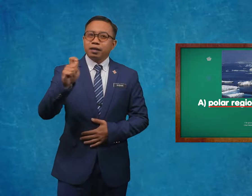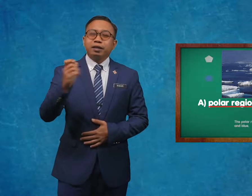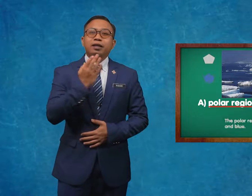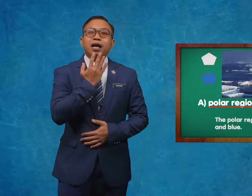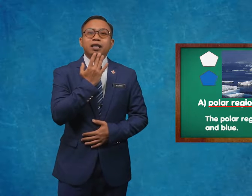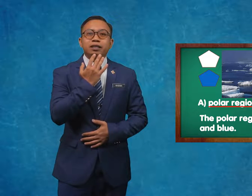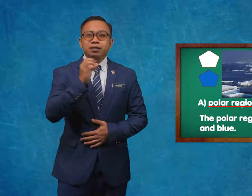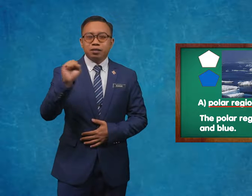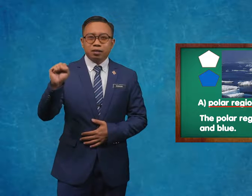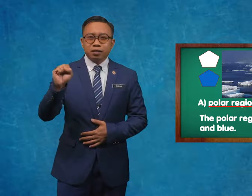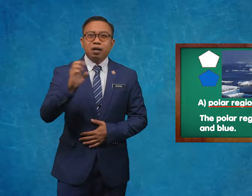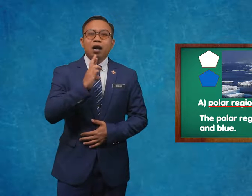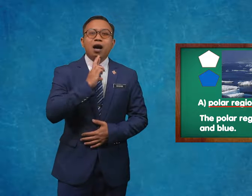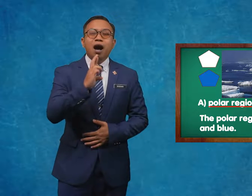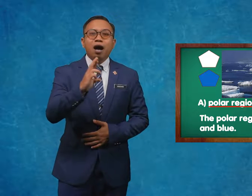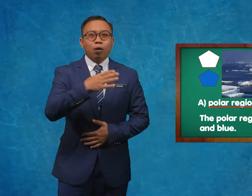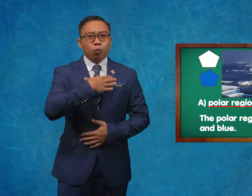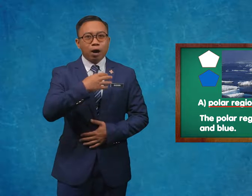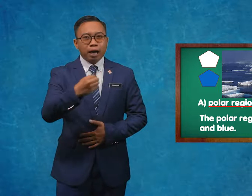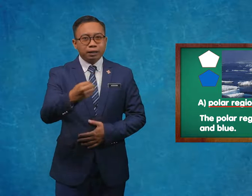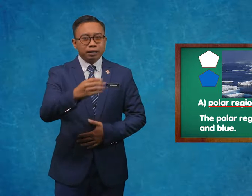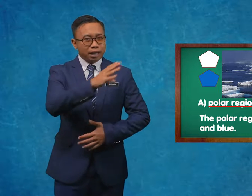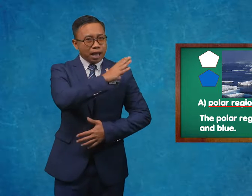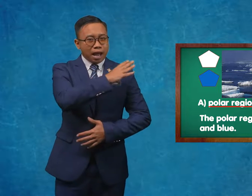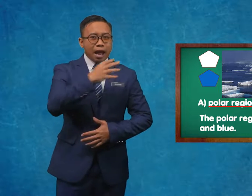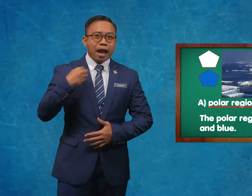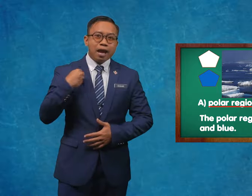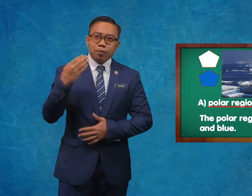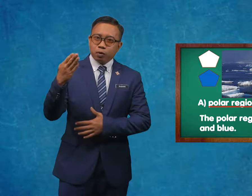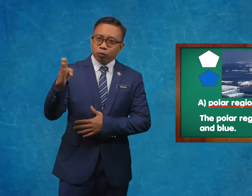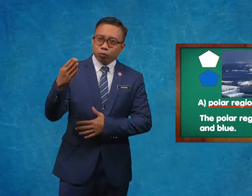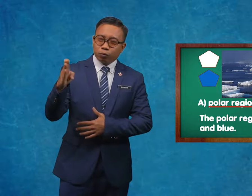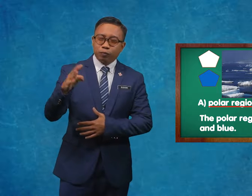The colors are white and blue.